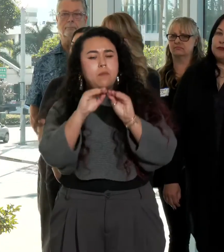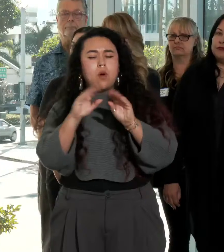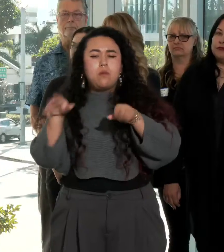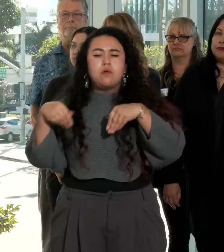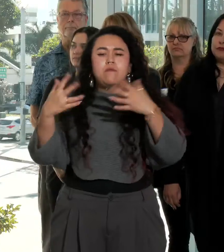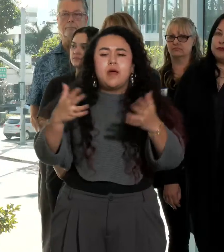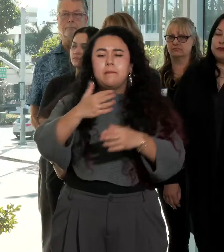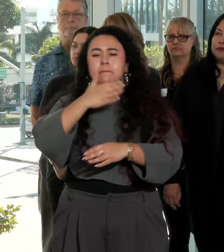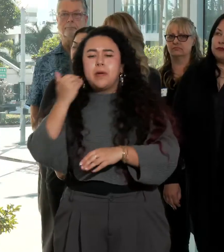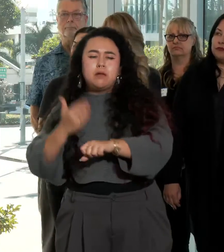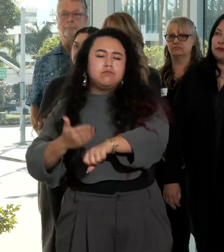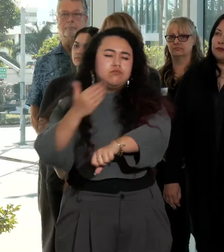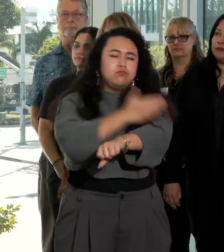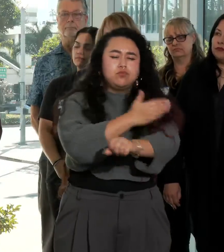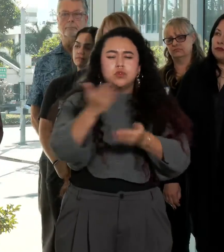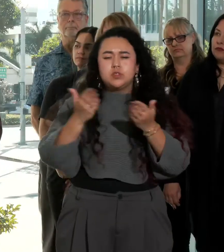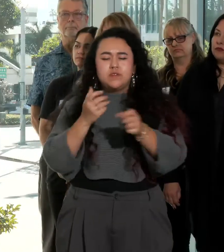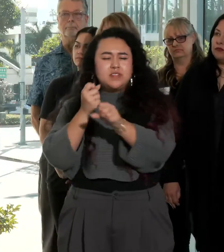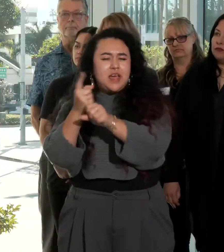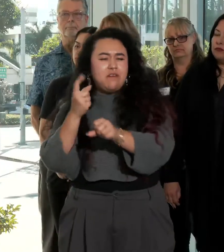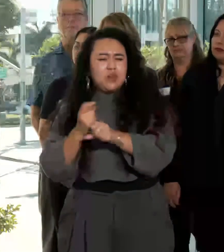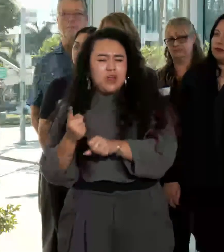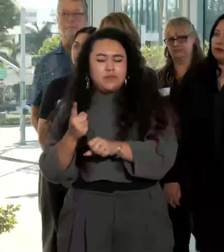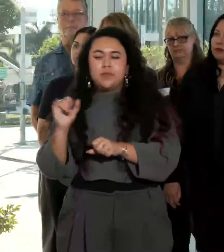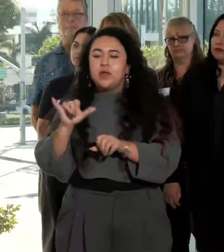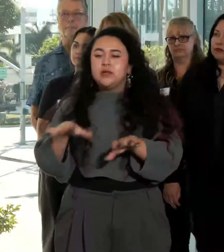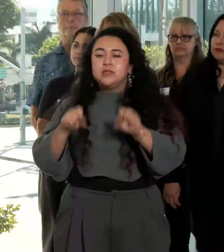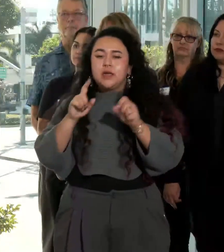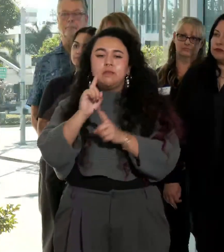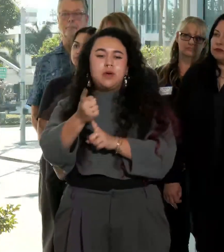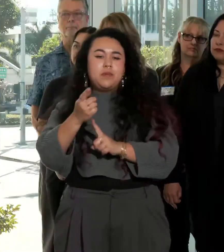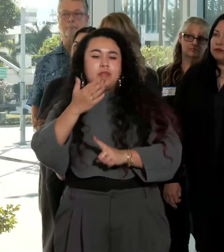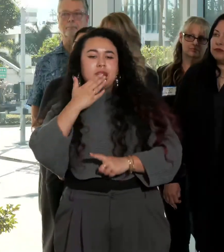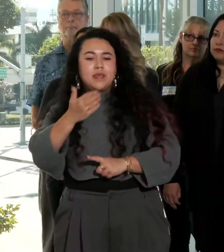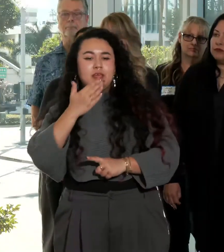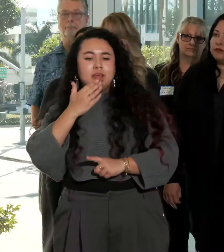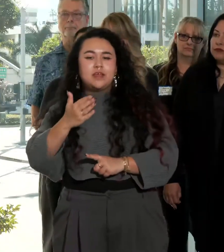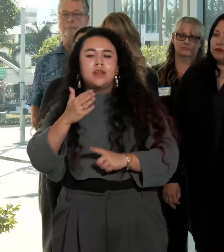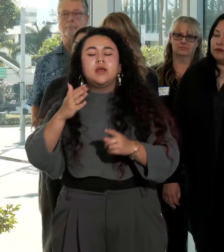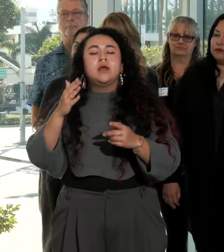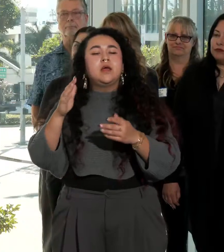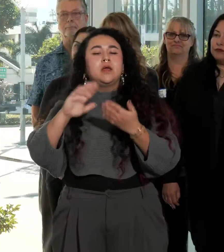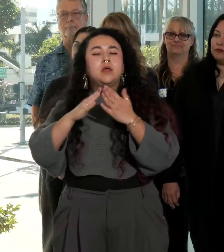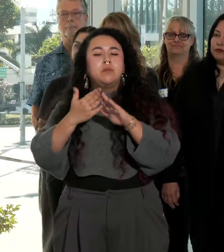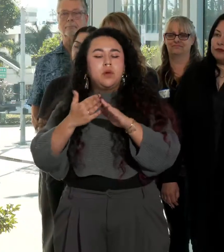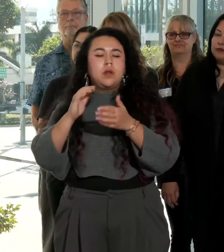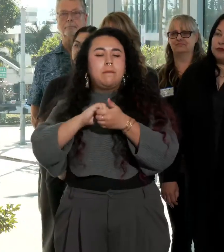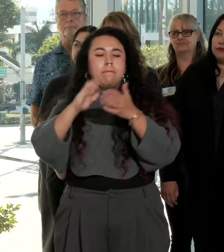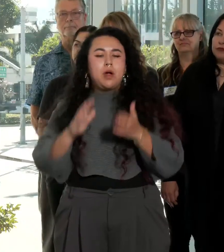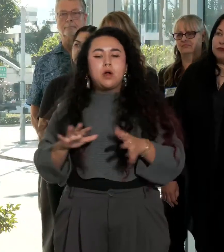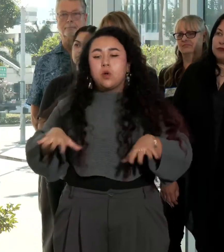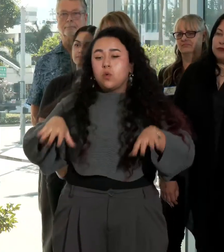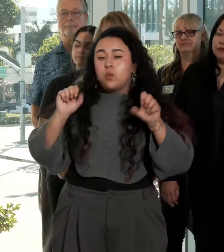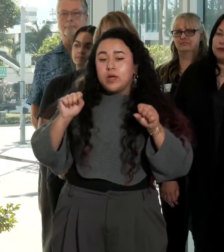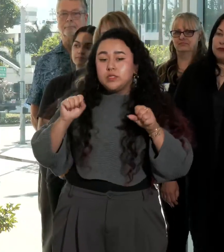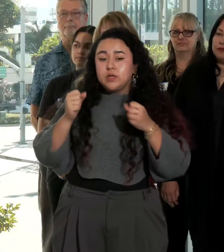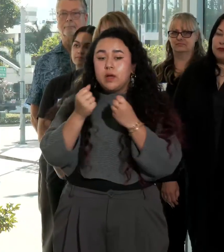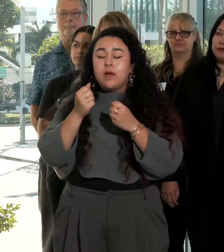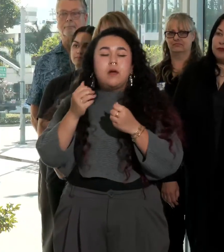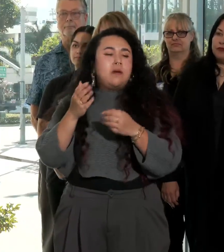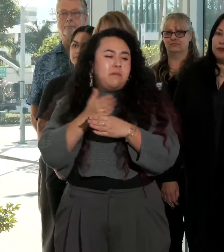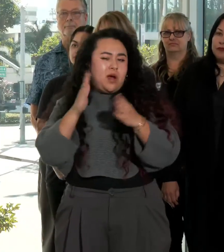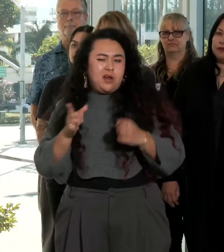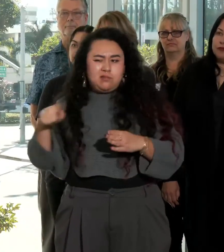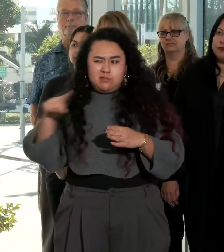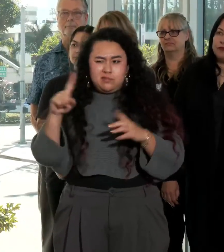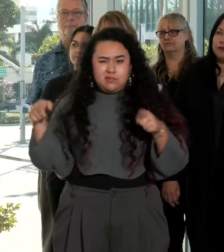better services every single year. And I also want to take a moment just thank our community partners, our rescue partners, who've really been